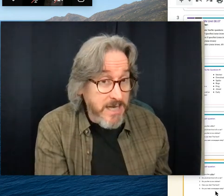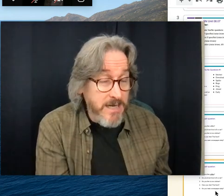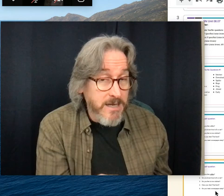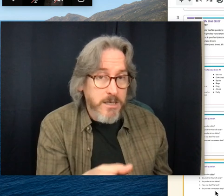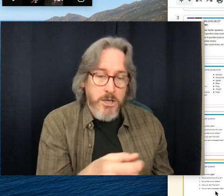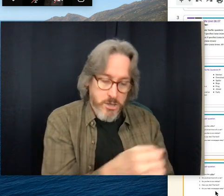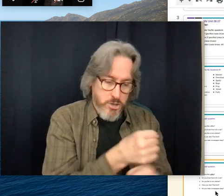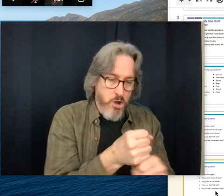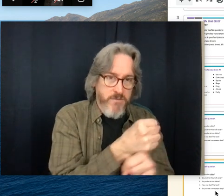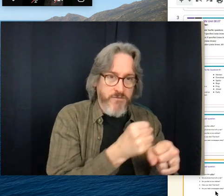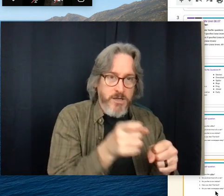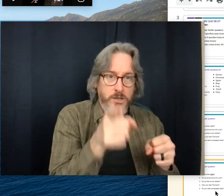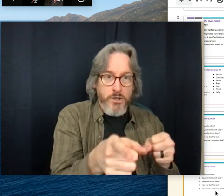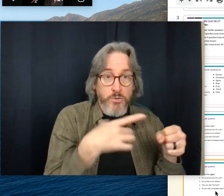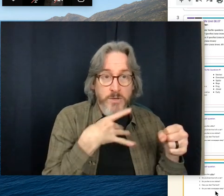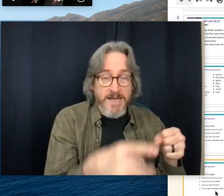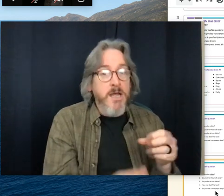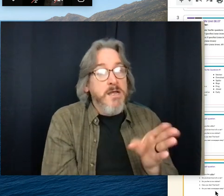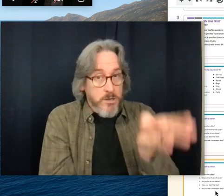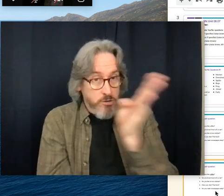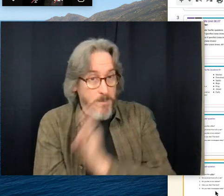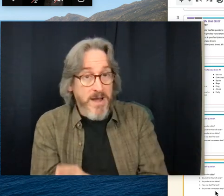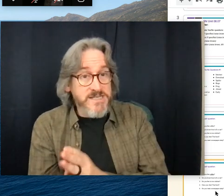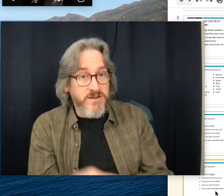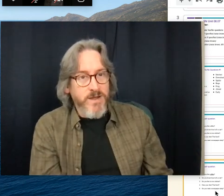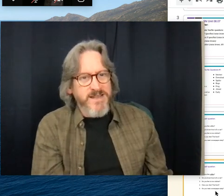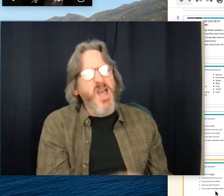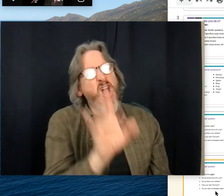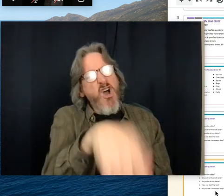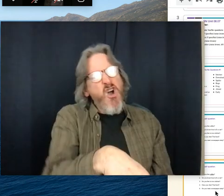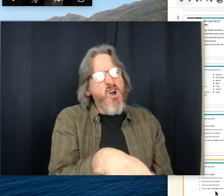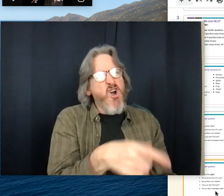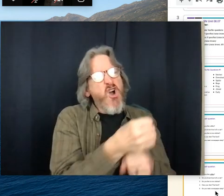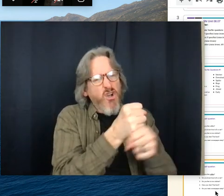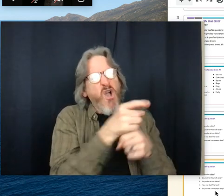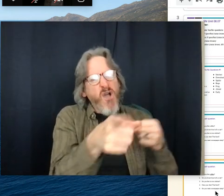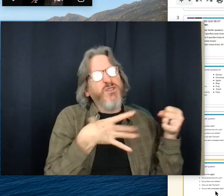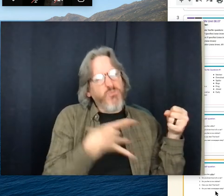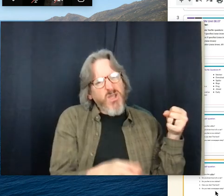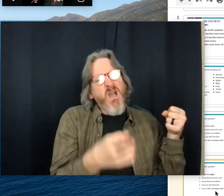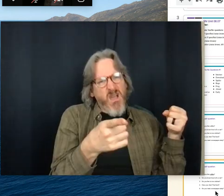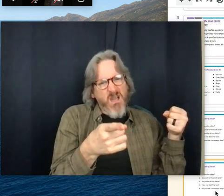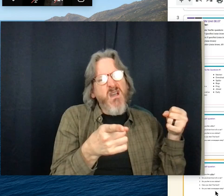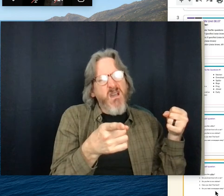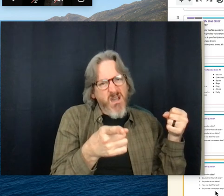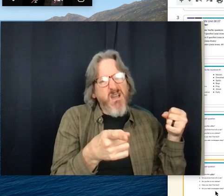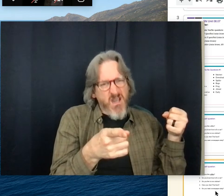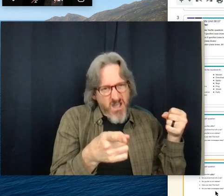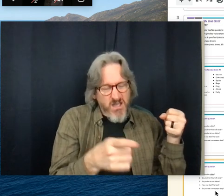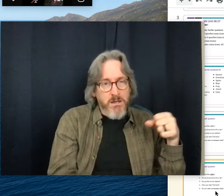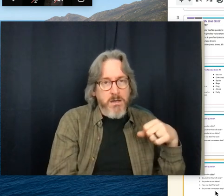like? Coffee, you like. The positive way is, oh,